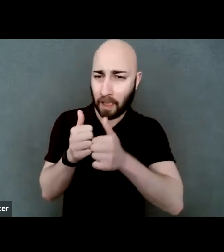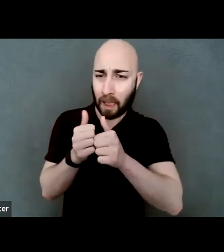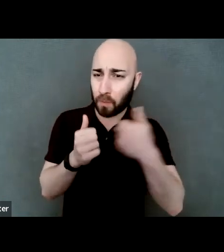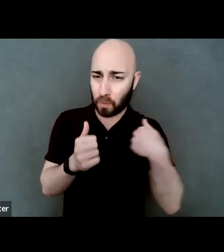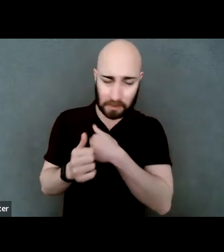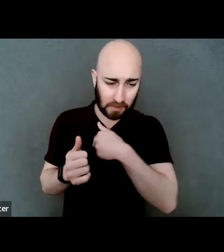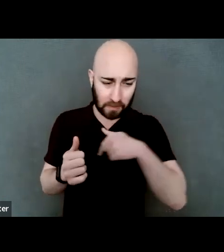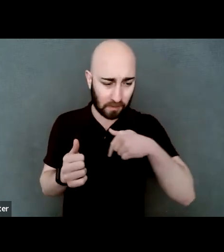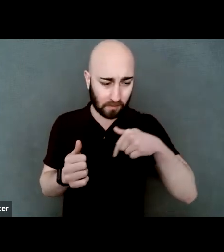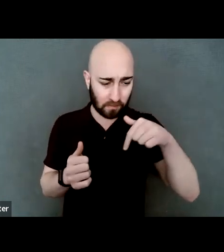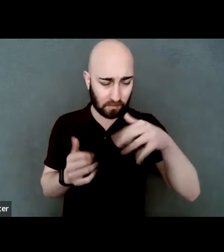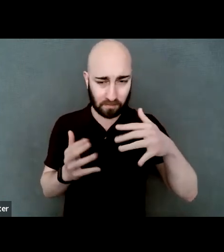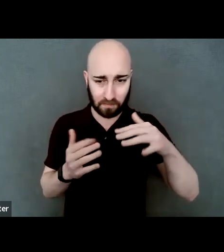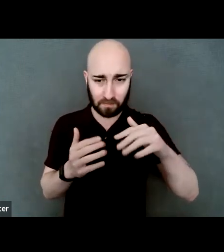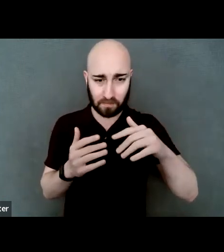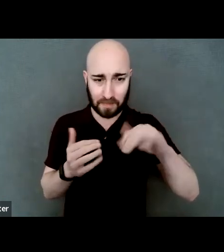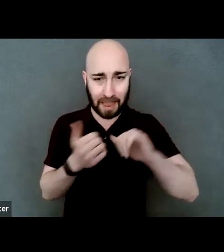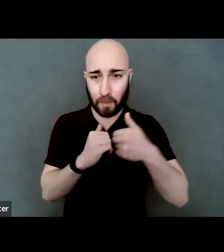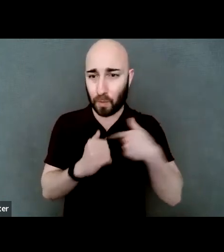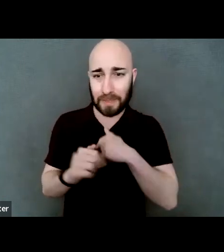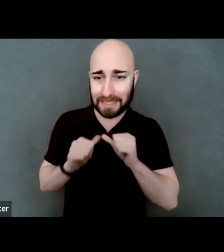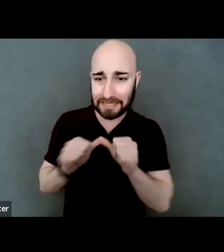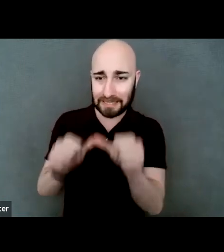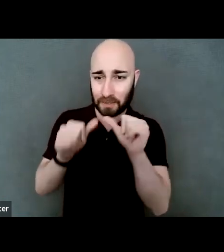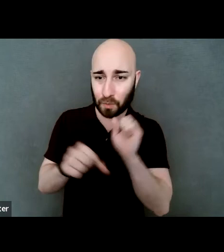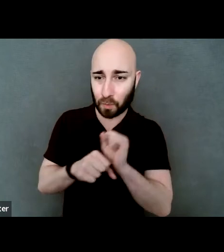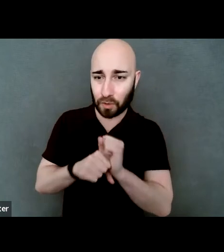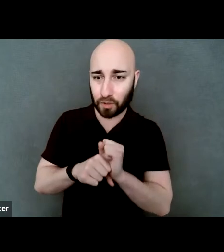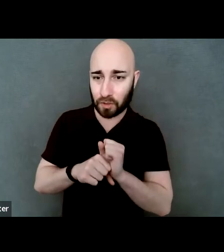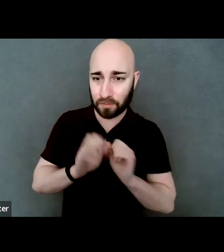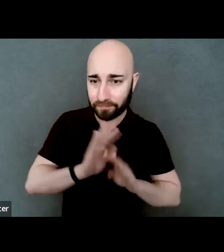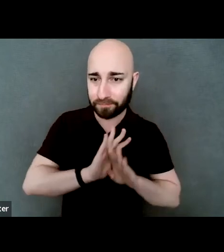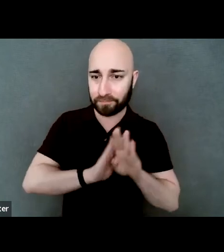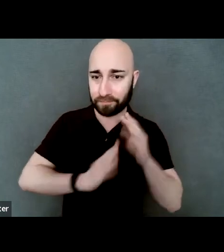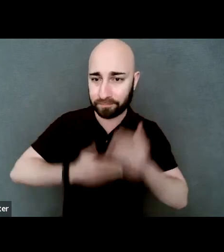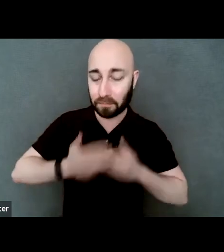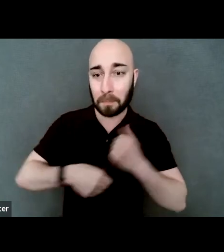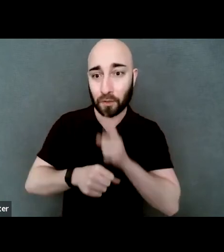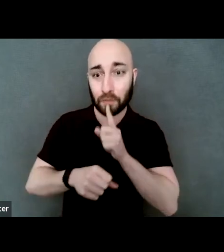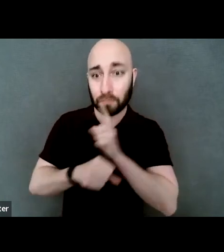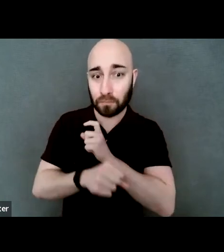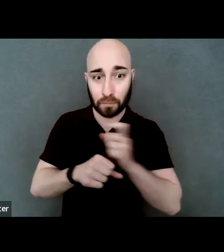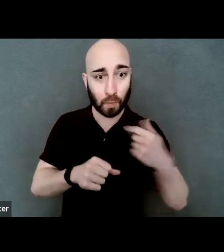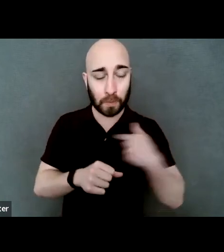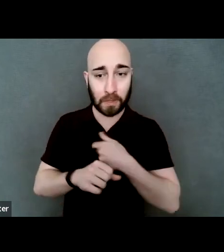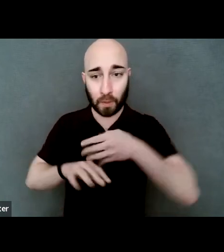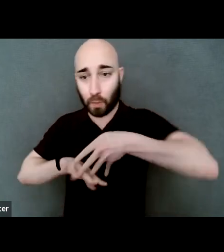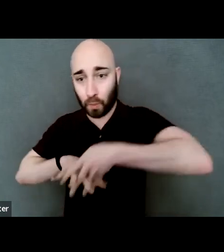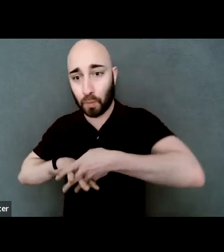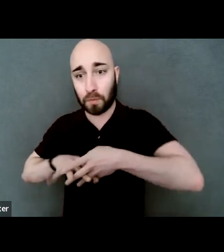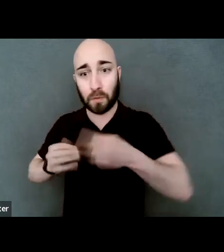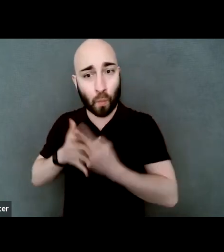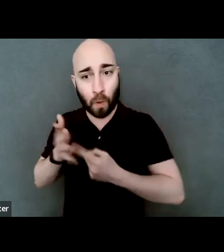this sort of needle forward so that we are congruent with our roots. And I